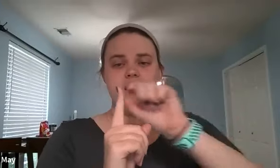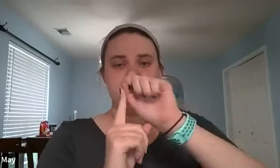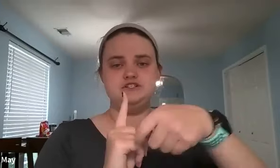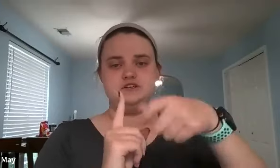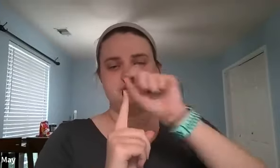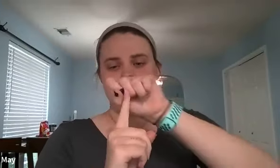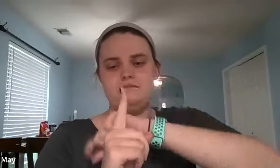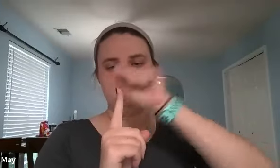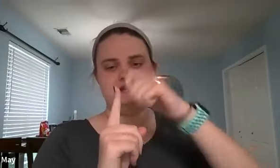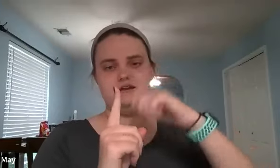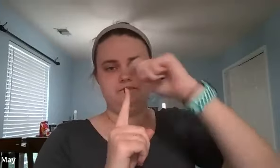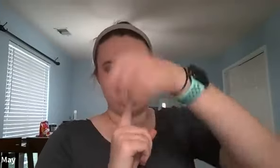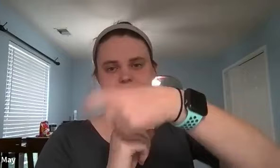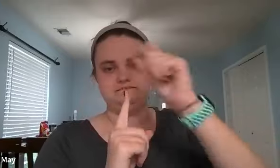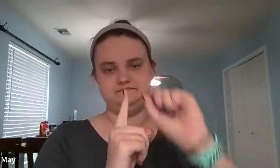And you just go banana.